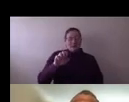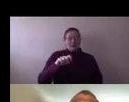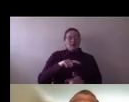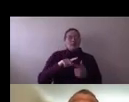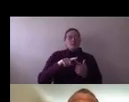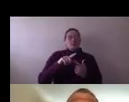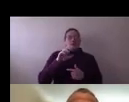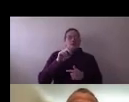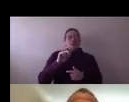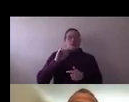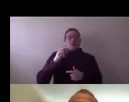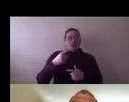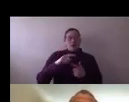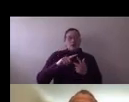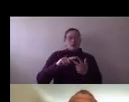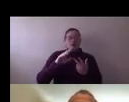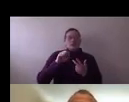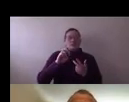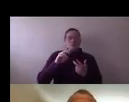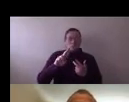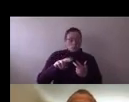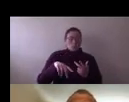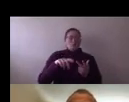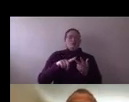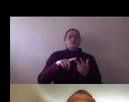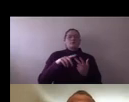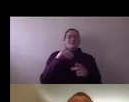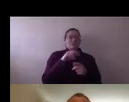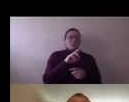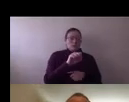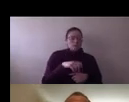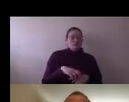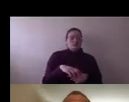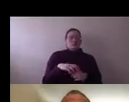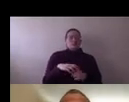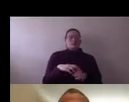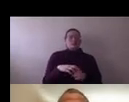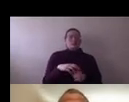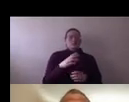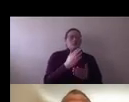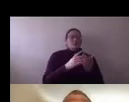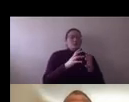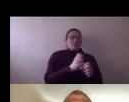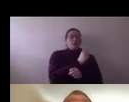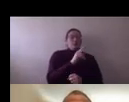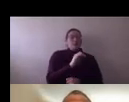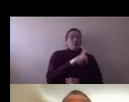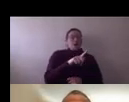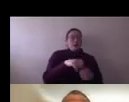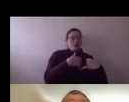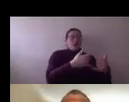Physics in 1957 while they were in the US. And but their discovery was